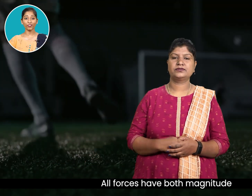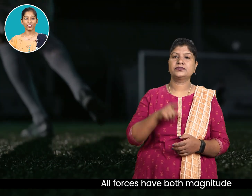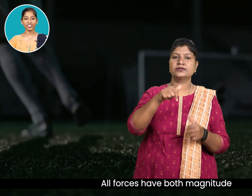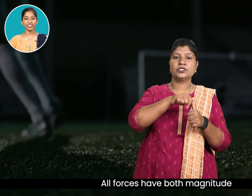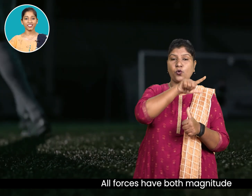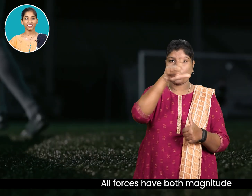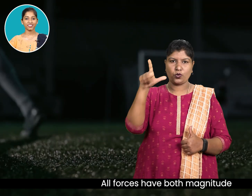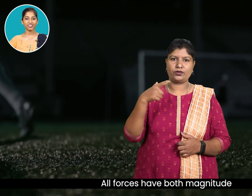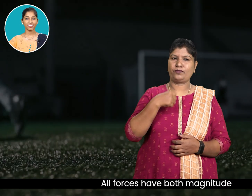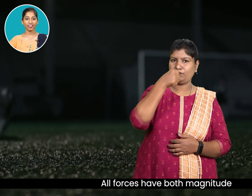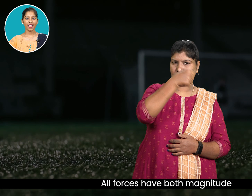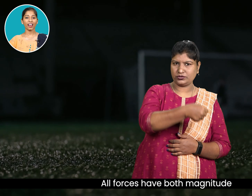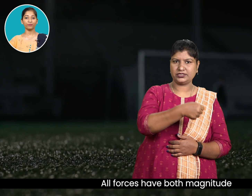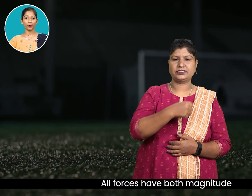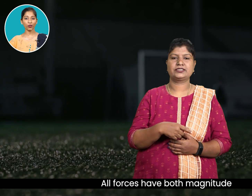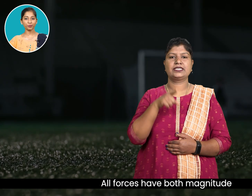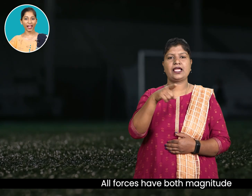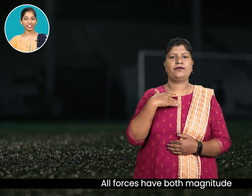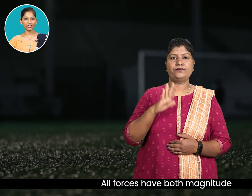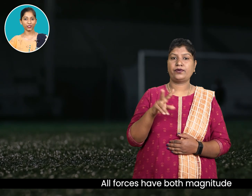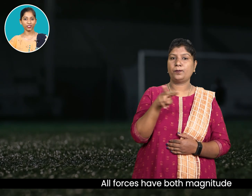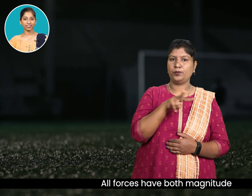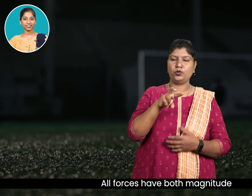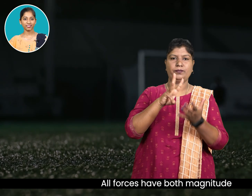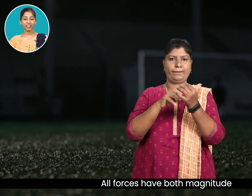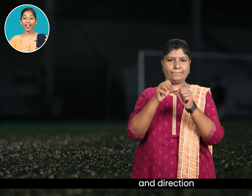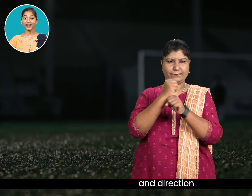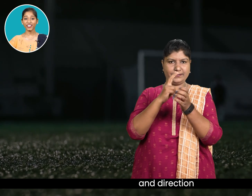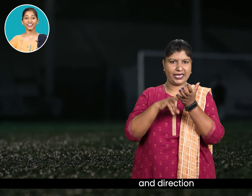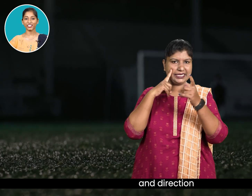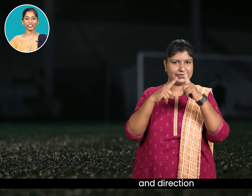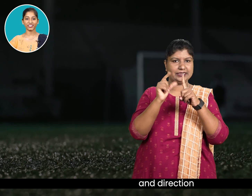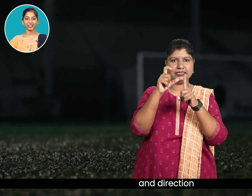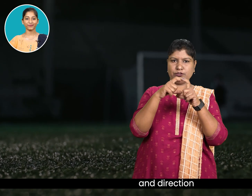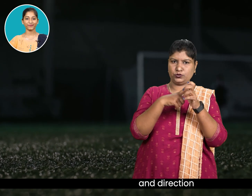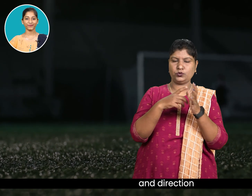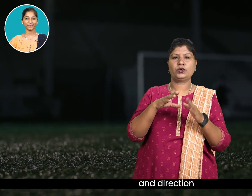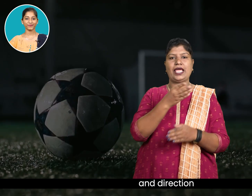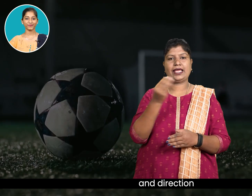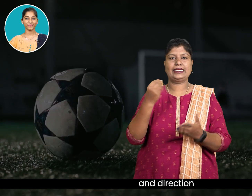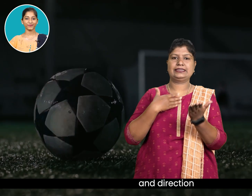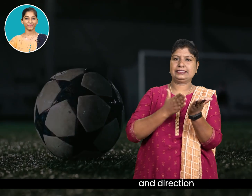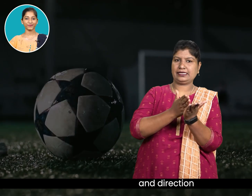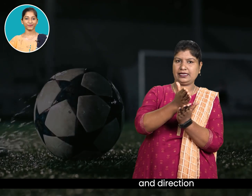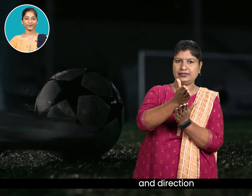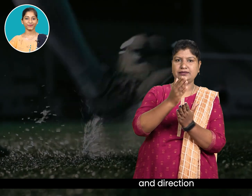All forces have both magnitude and direction.